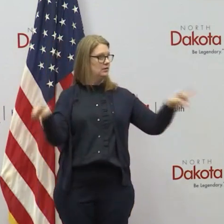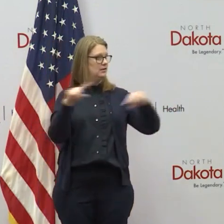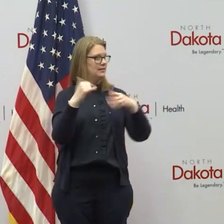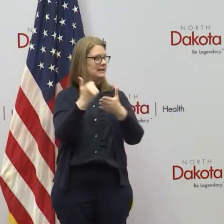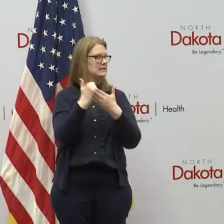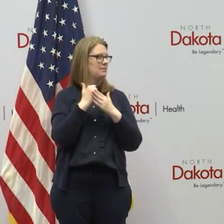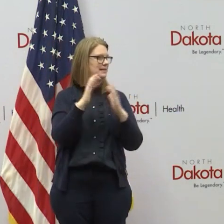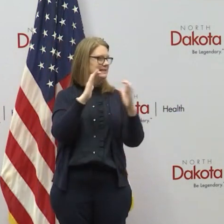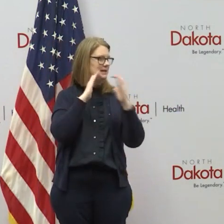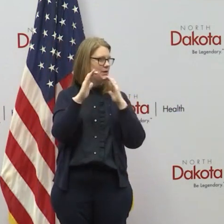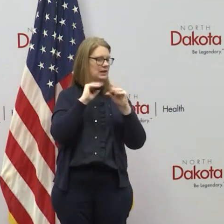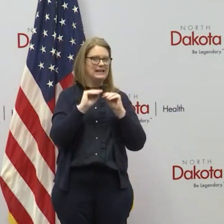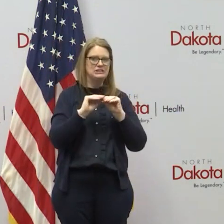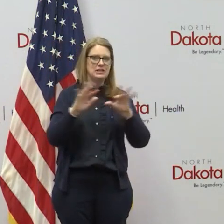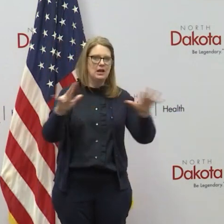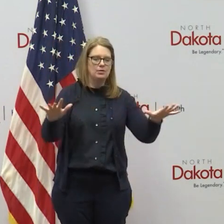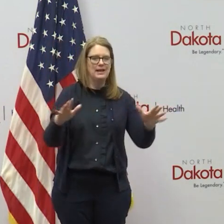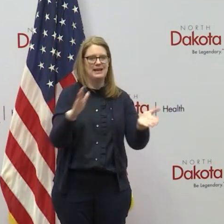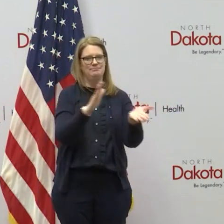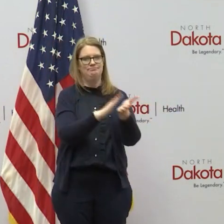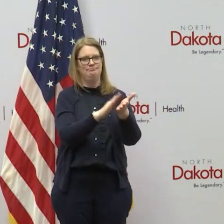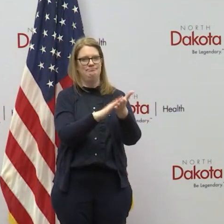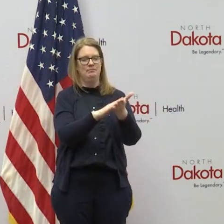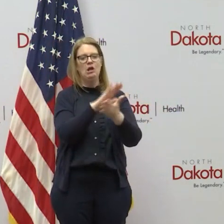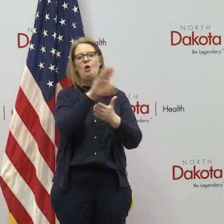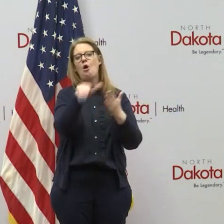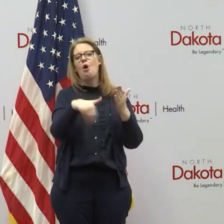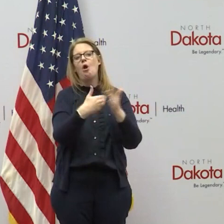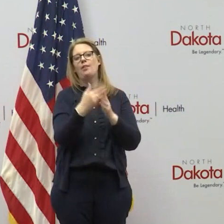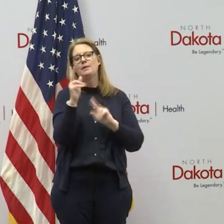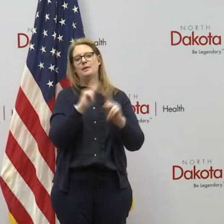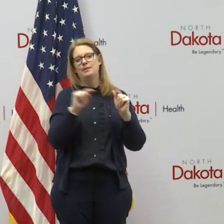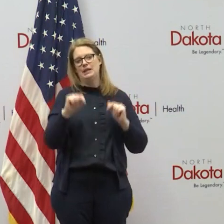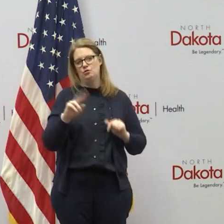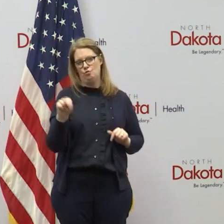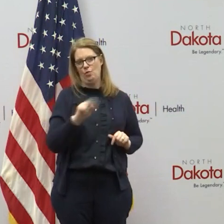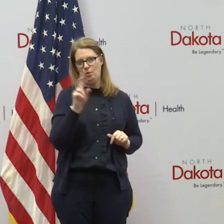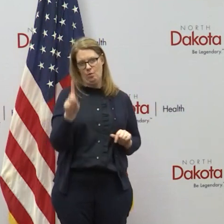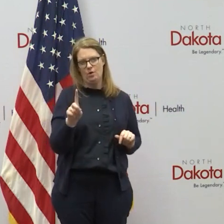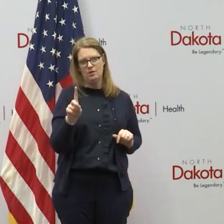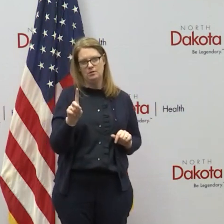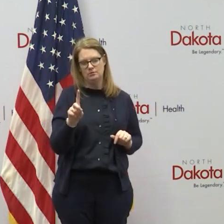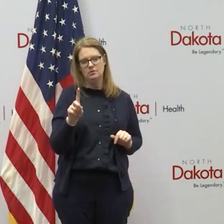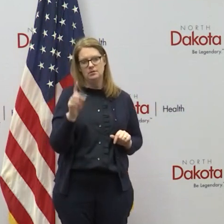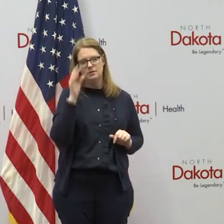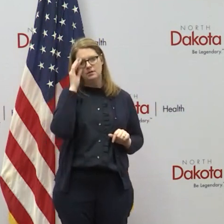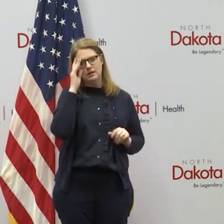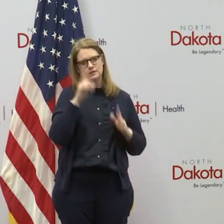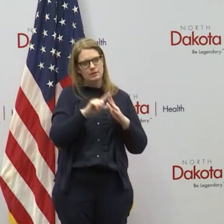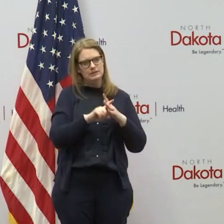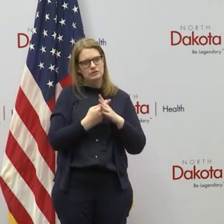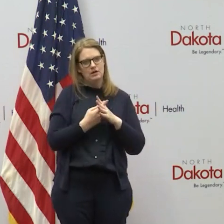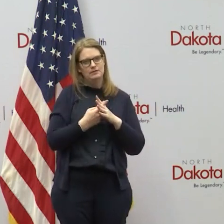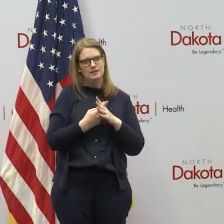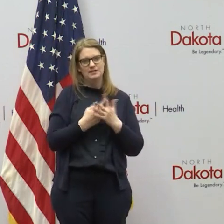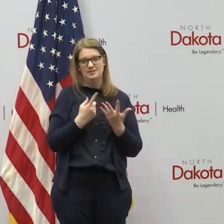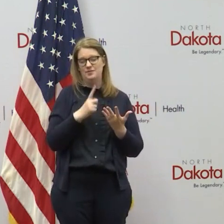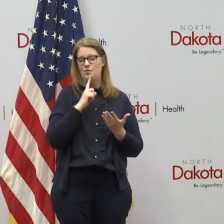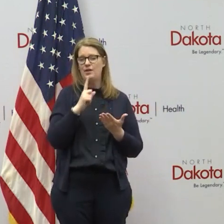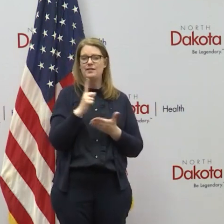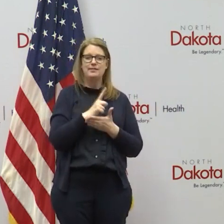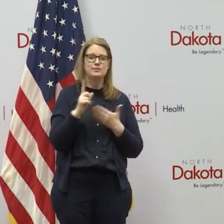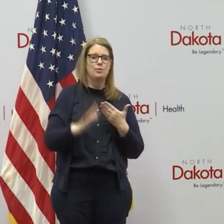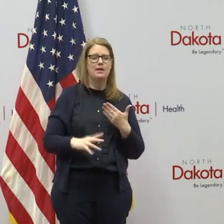this communication out. And I want to say a shout out to all the citizens in North Dakota as we enter into this beautiful North